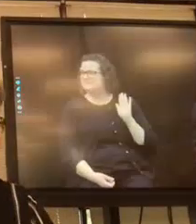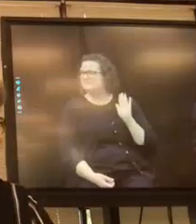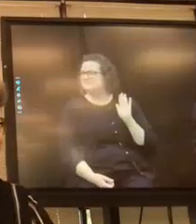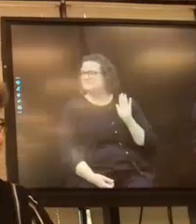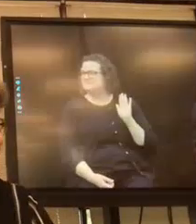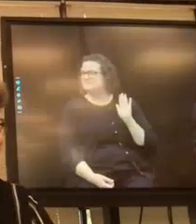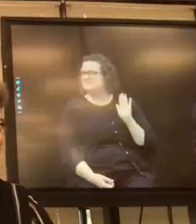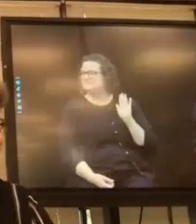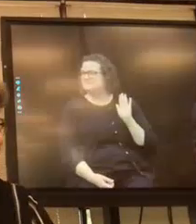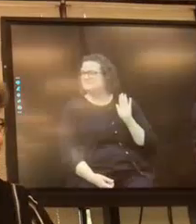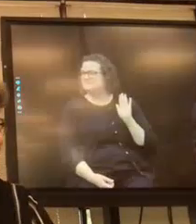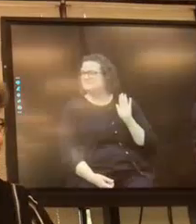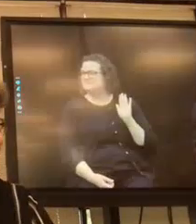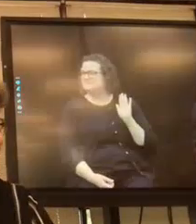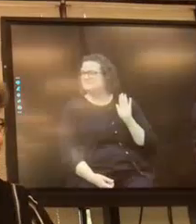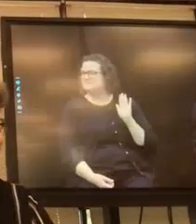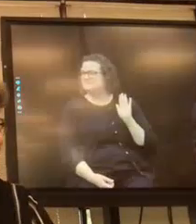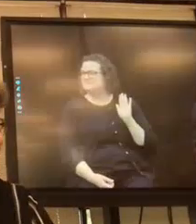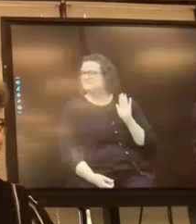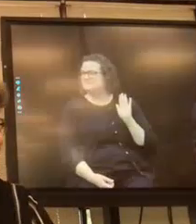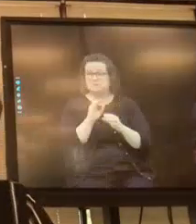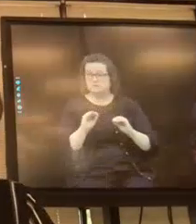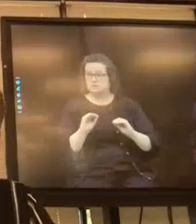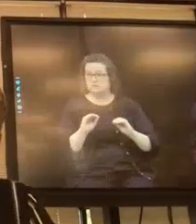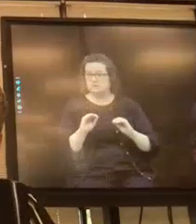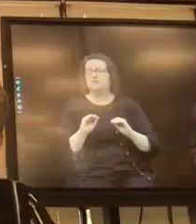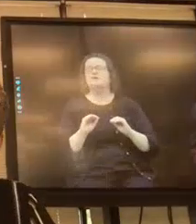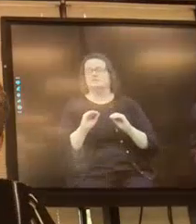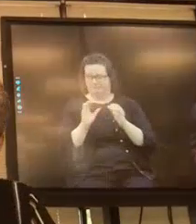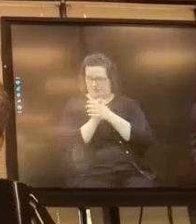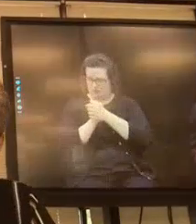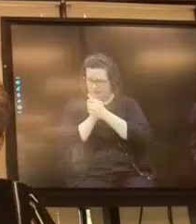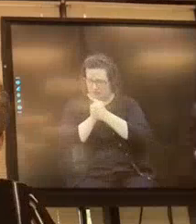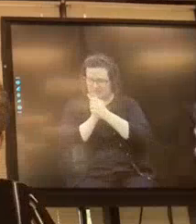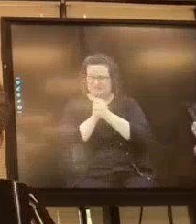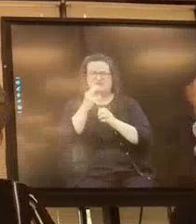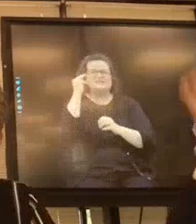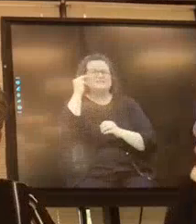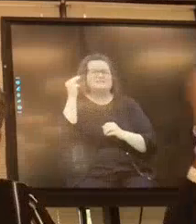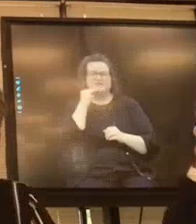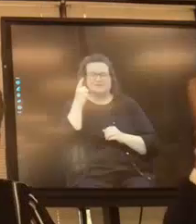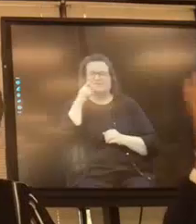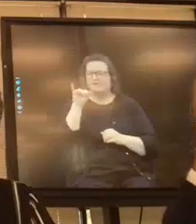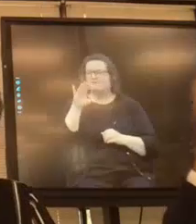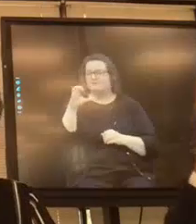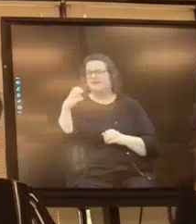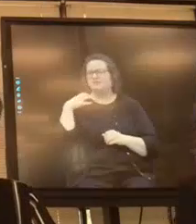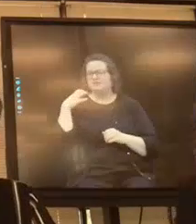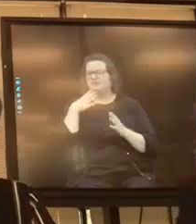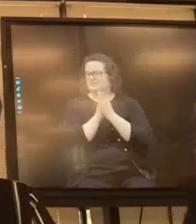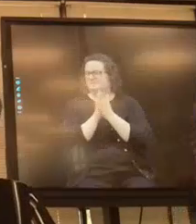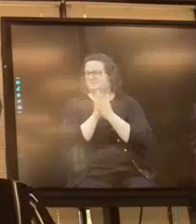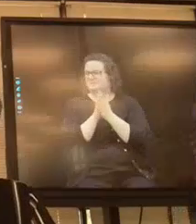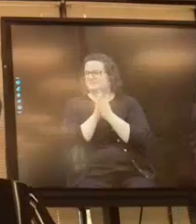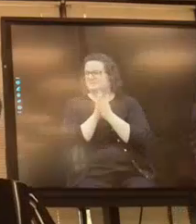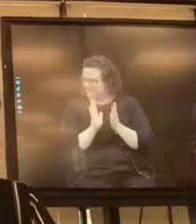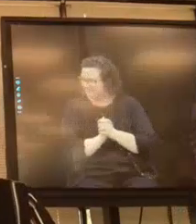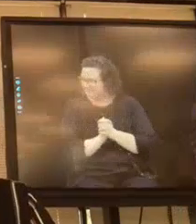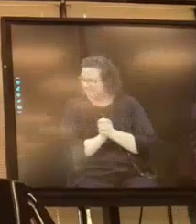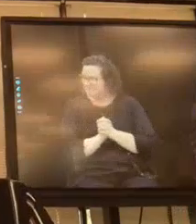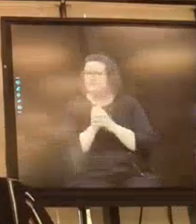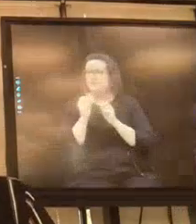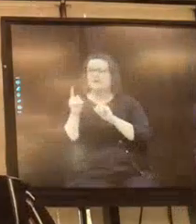Any opposed? Okay, congratulations, Ms. White, vice chair of the Board of Trustees. Madam Chairperson, I will turn the